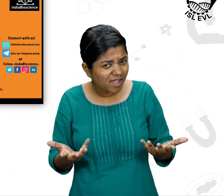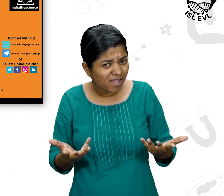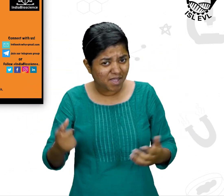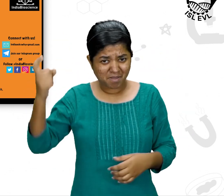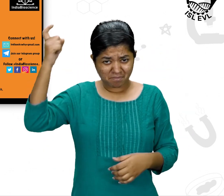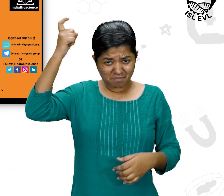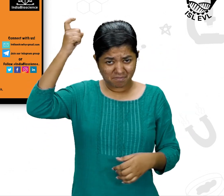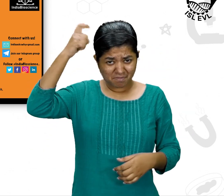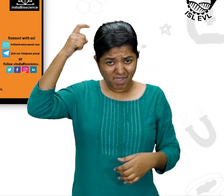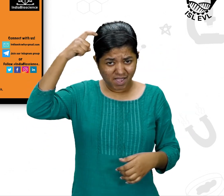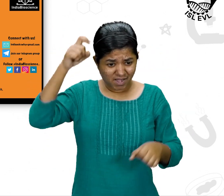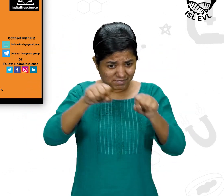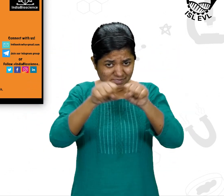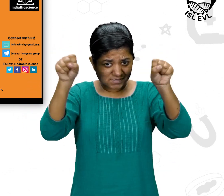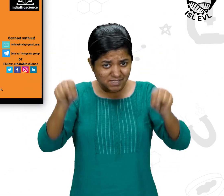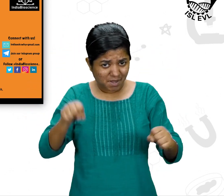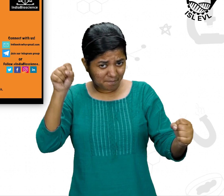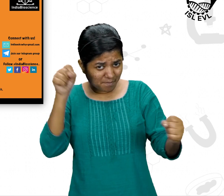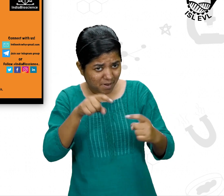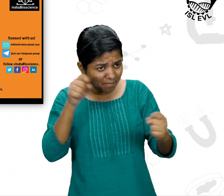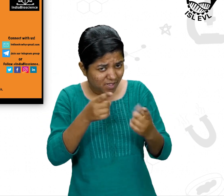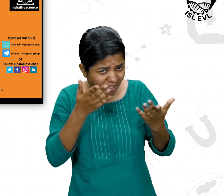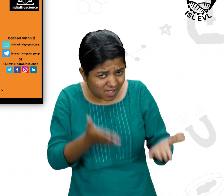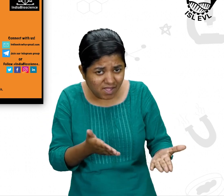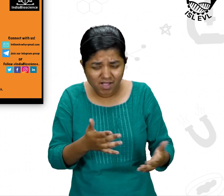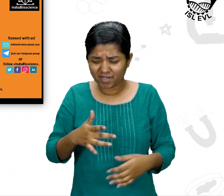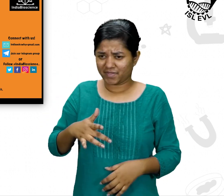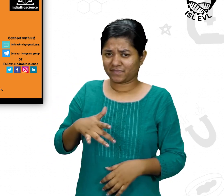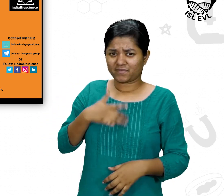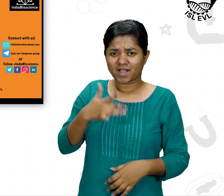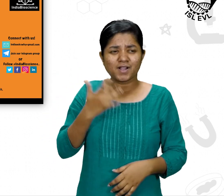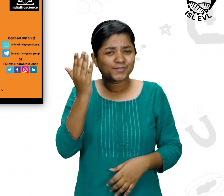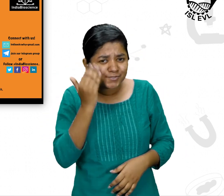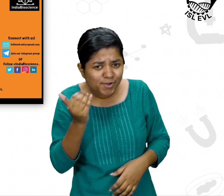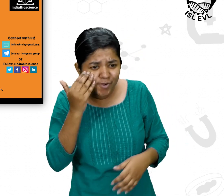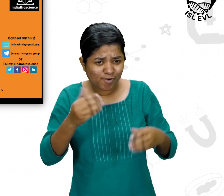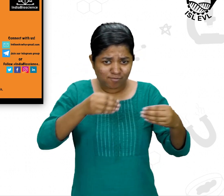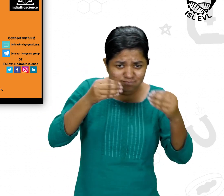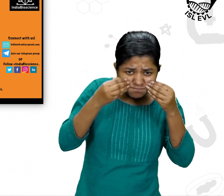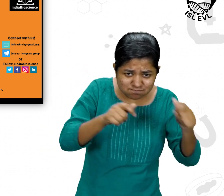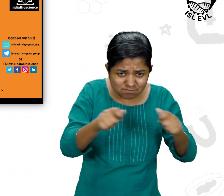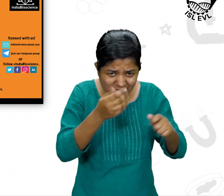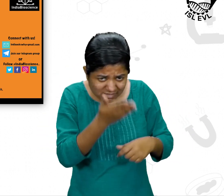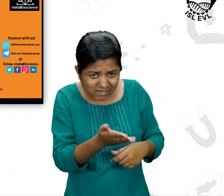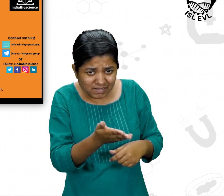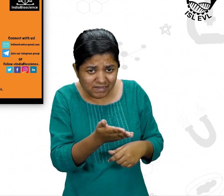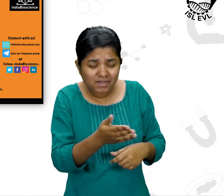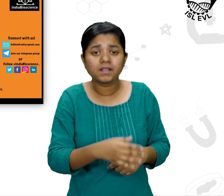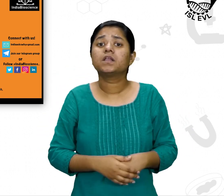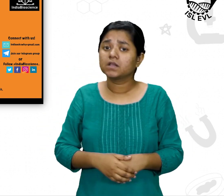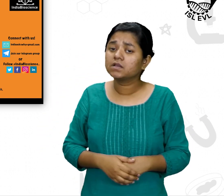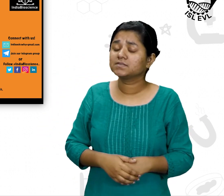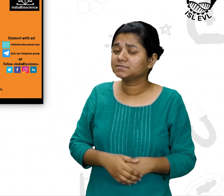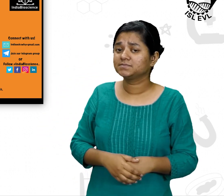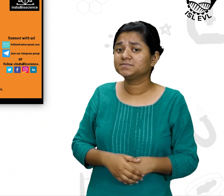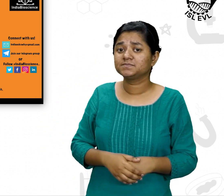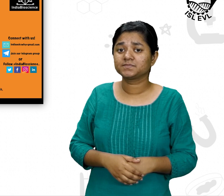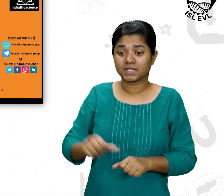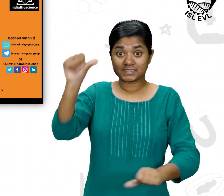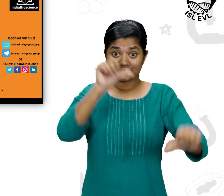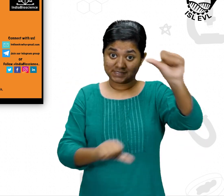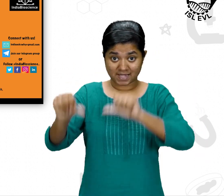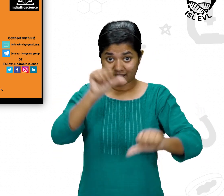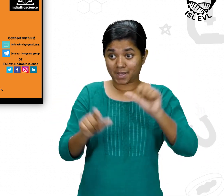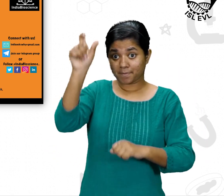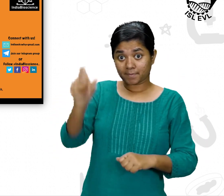brain? What do you mean? Okay, let me tell you how scientists study cuteness. They show a group of adults